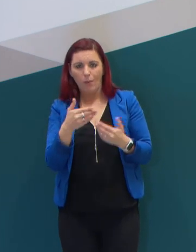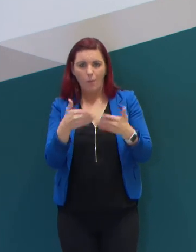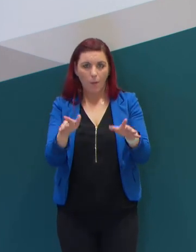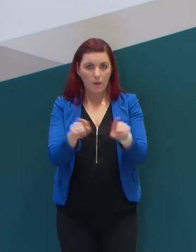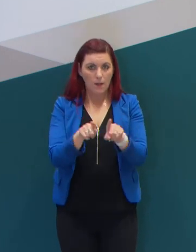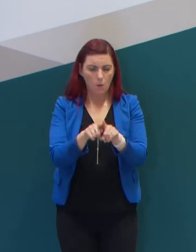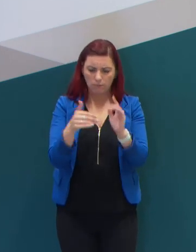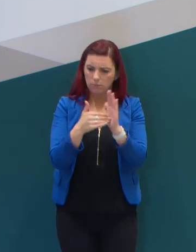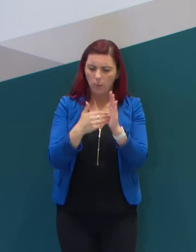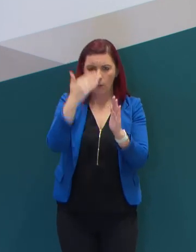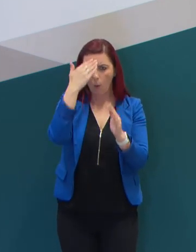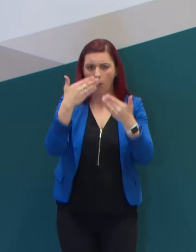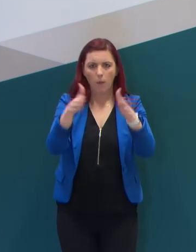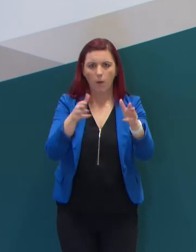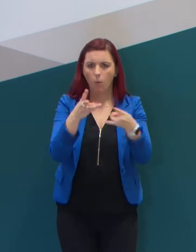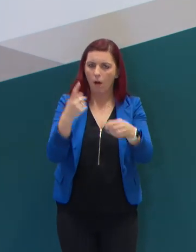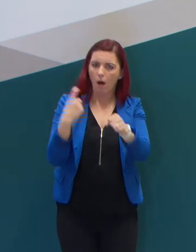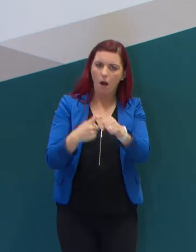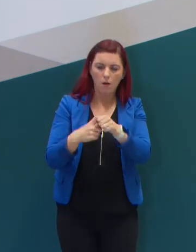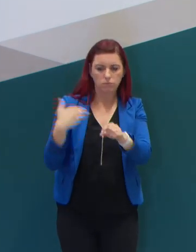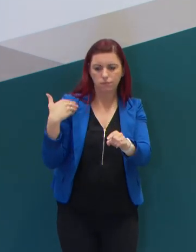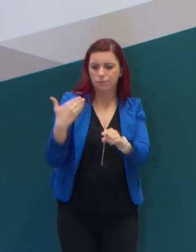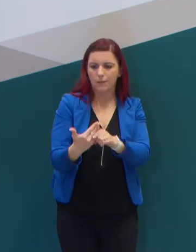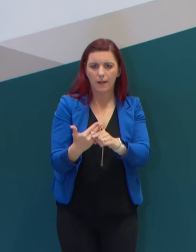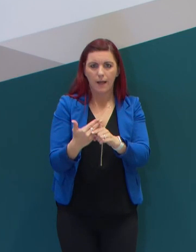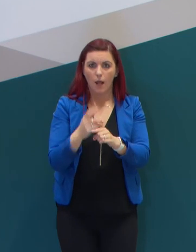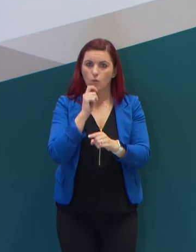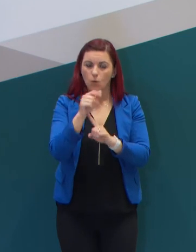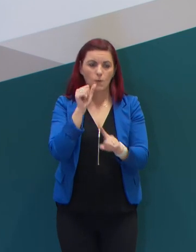have worked very well with us, and as I've said to you last evening,